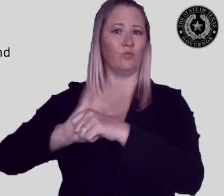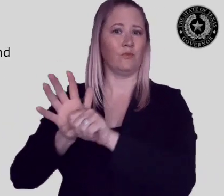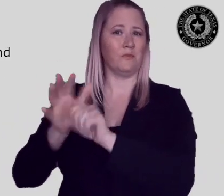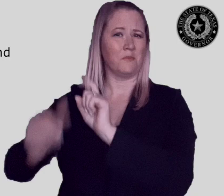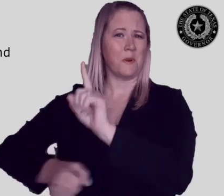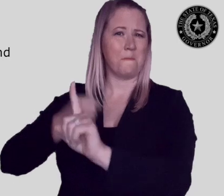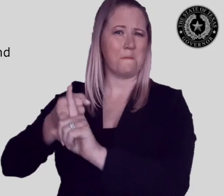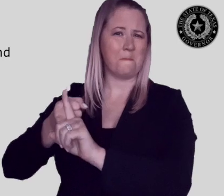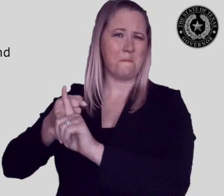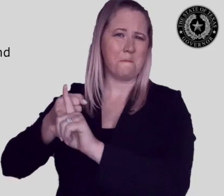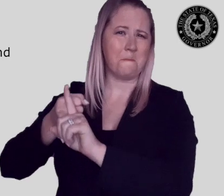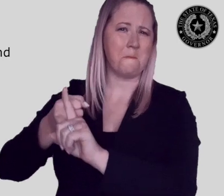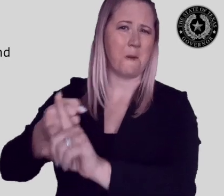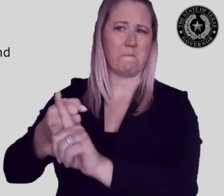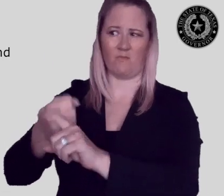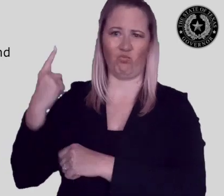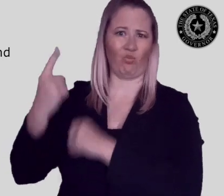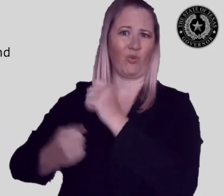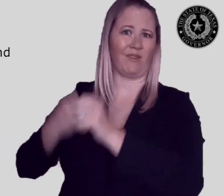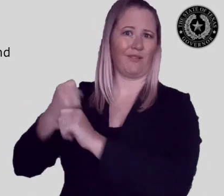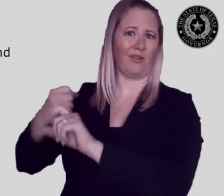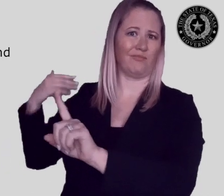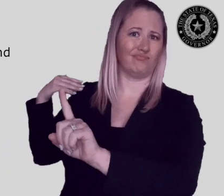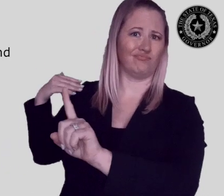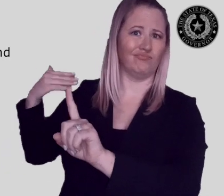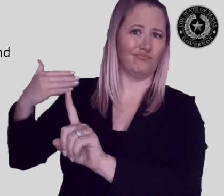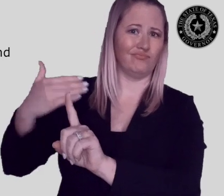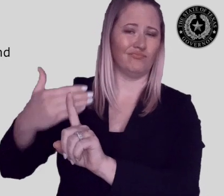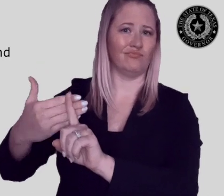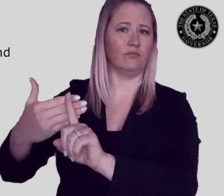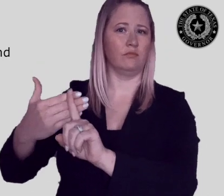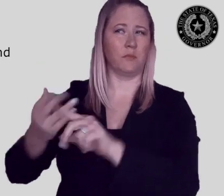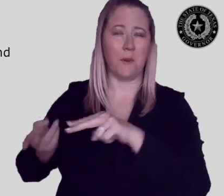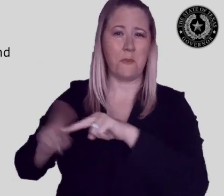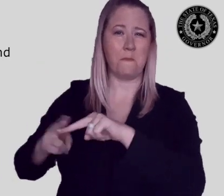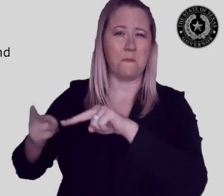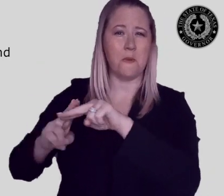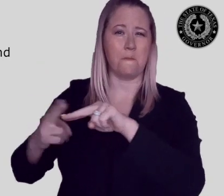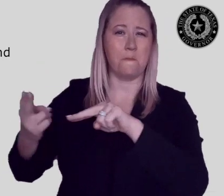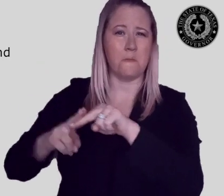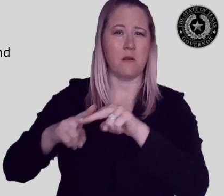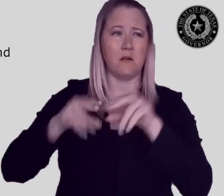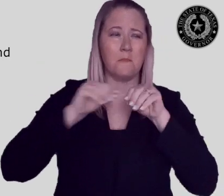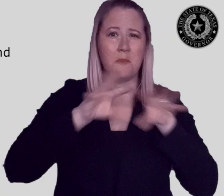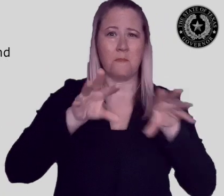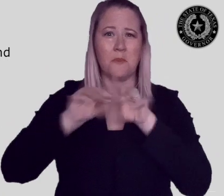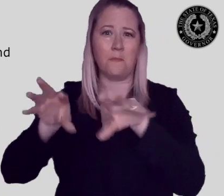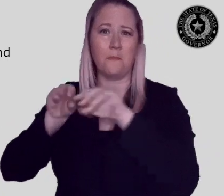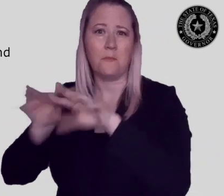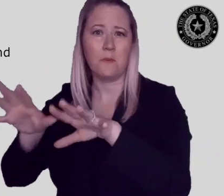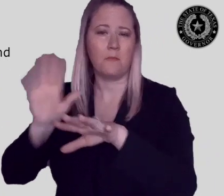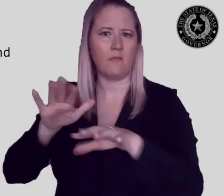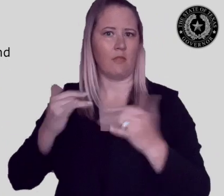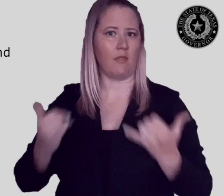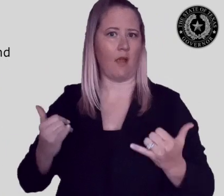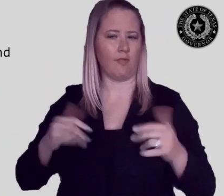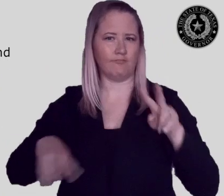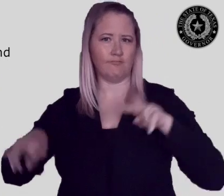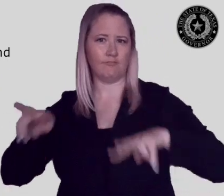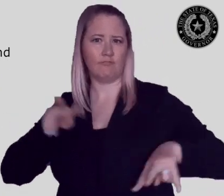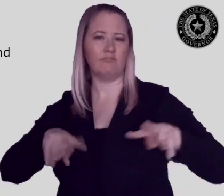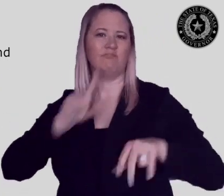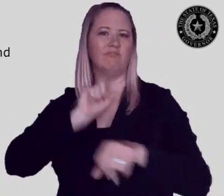whereas, since then, COVID-19 hospitalizations and the rate of new COVID-19 cases have continued their